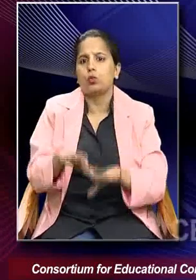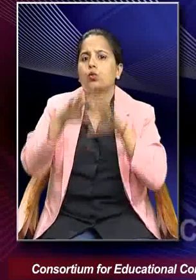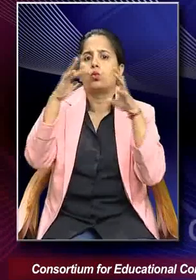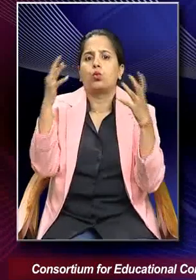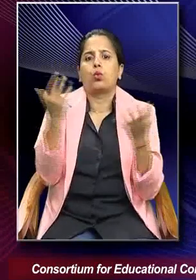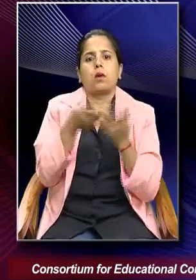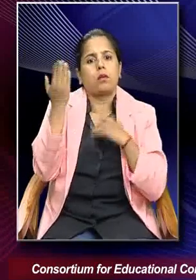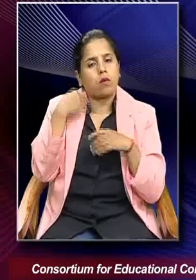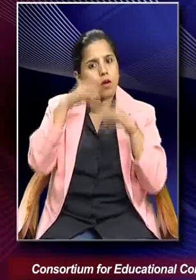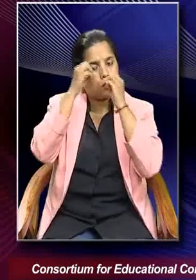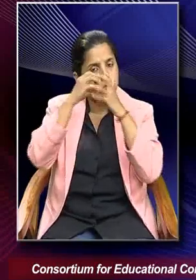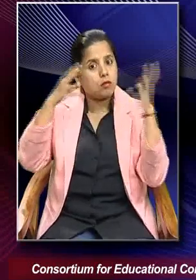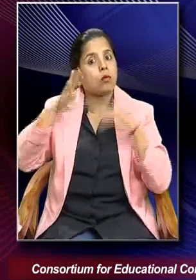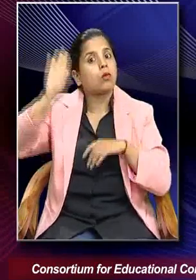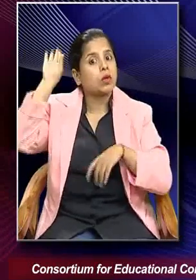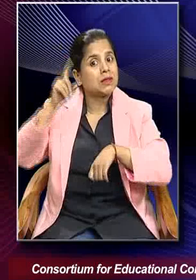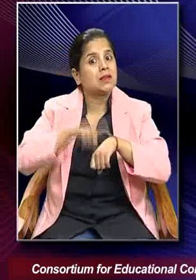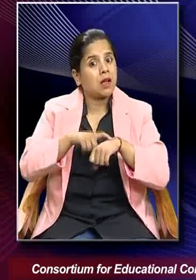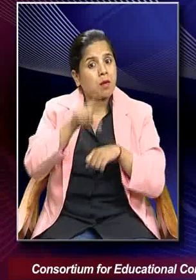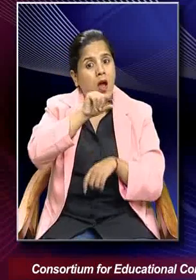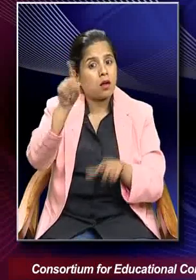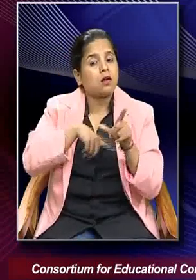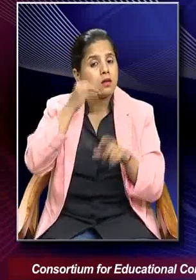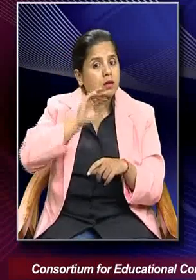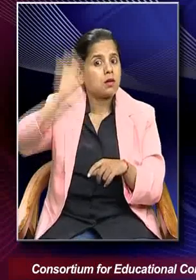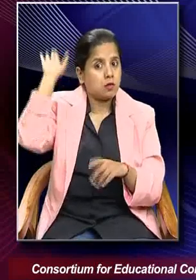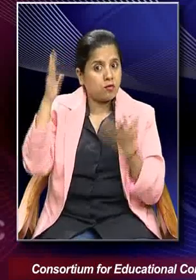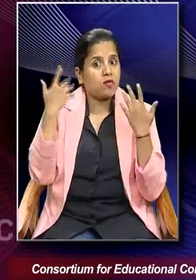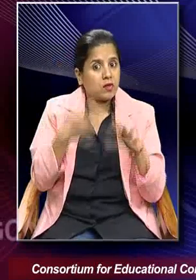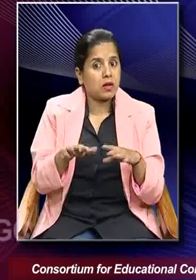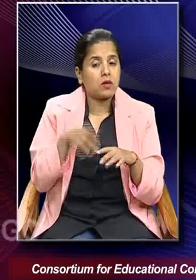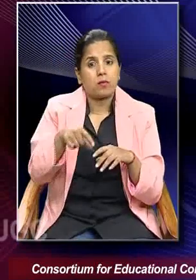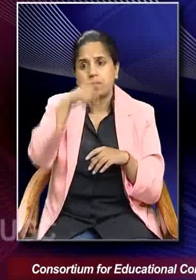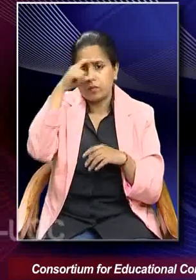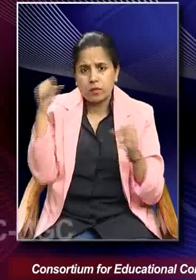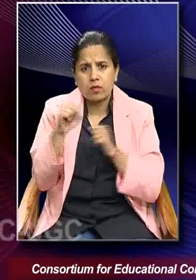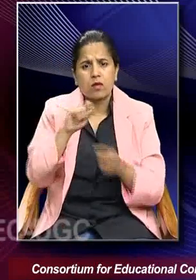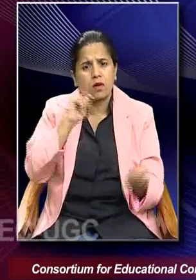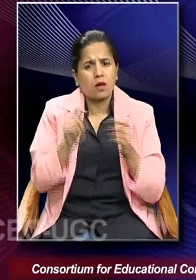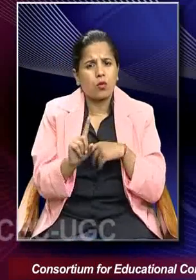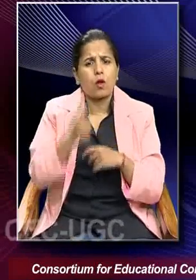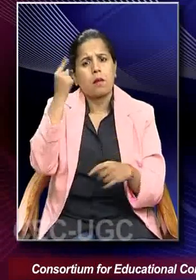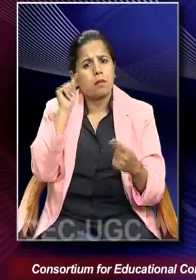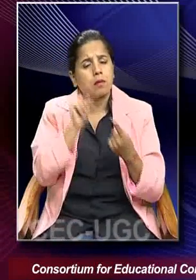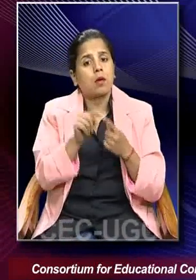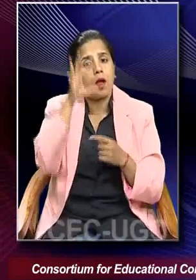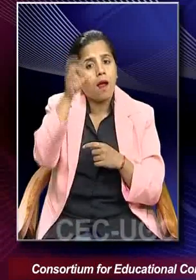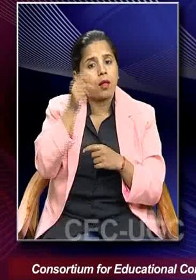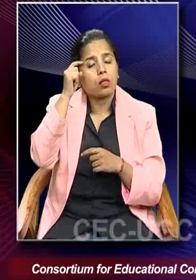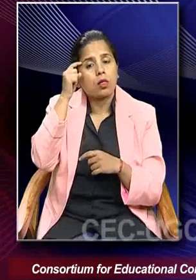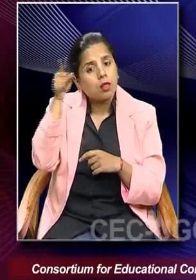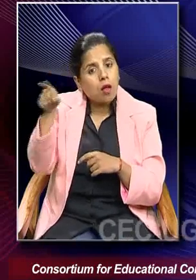was visualized that time, 100 years back. The issue of climate change was first pointed out by Gandhian